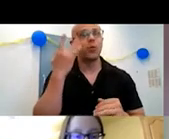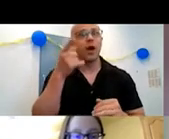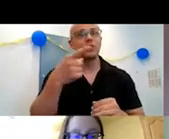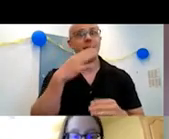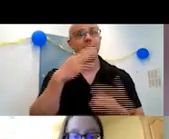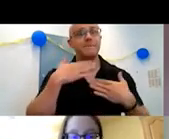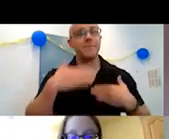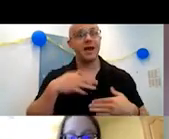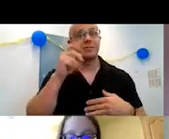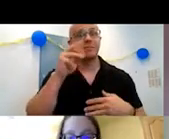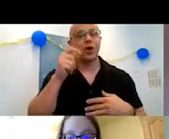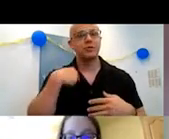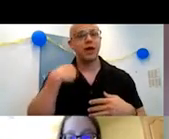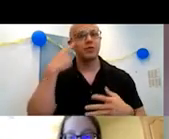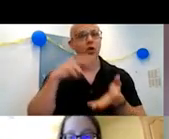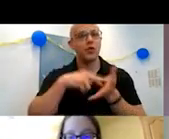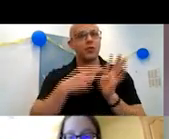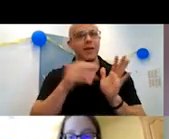Perfect.